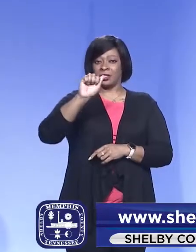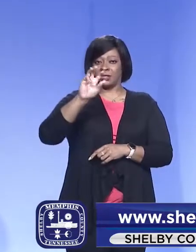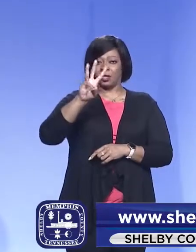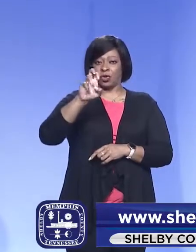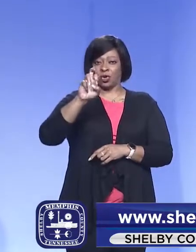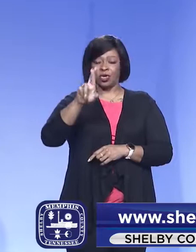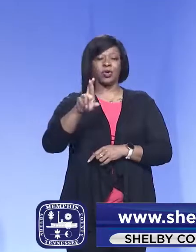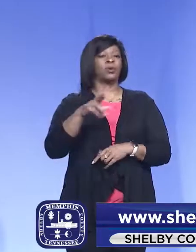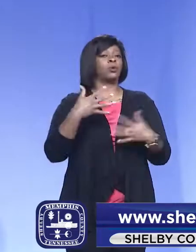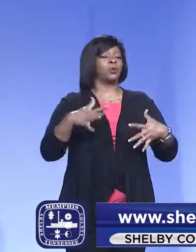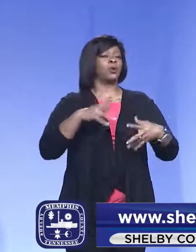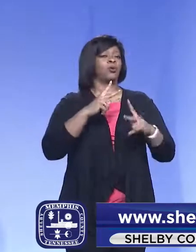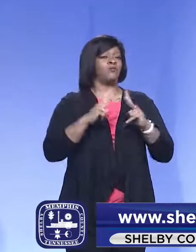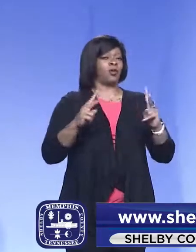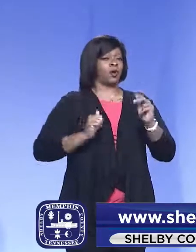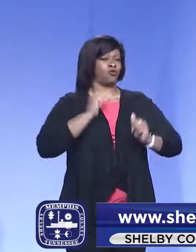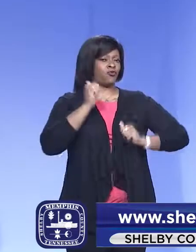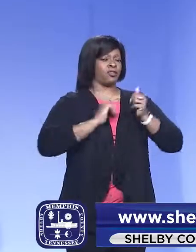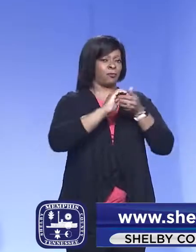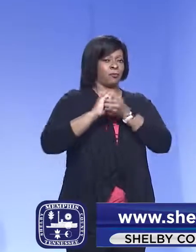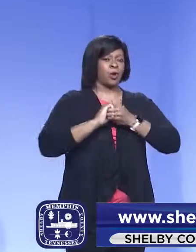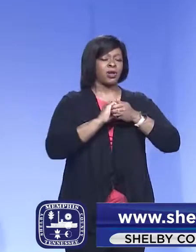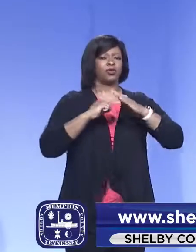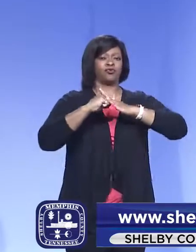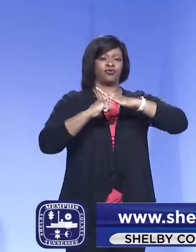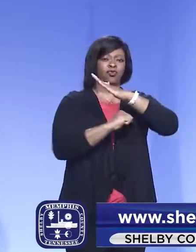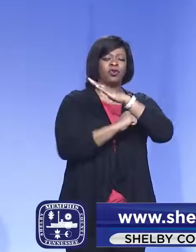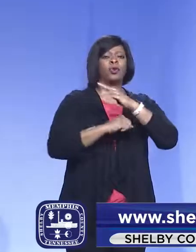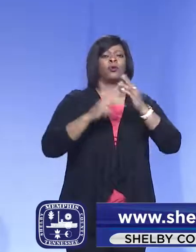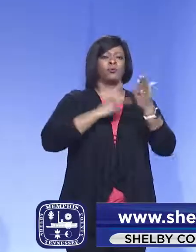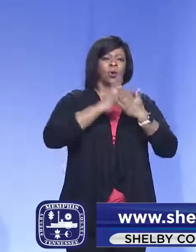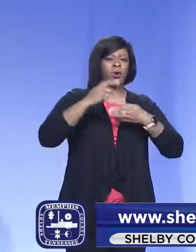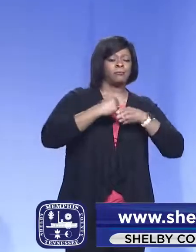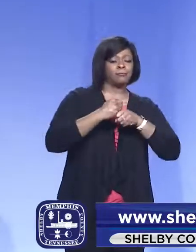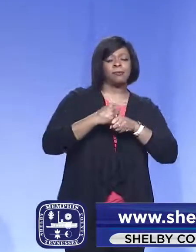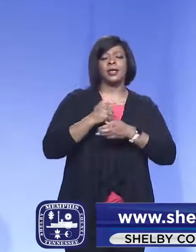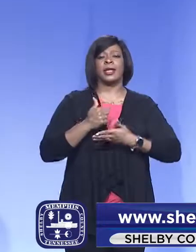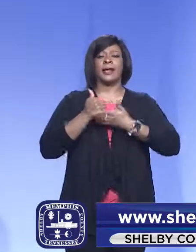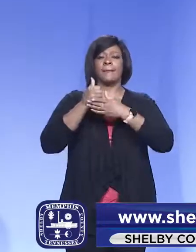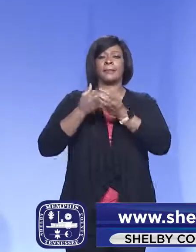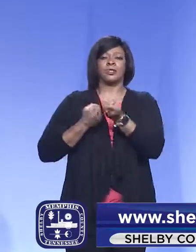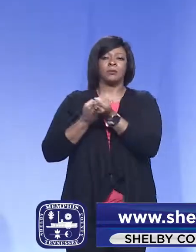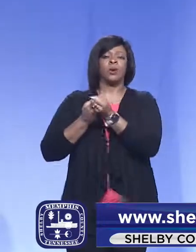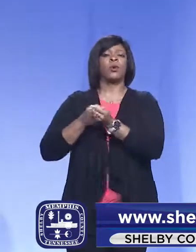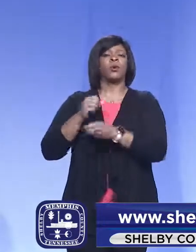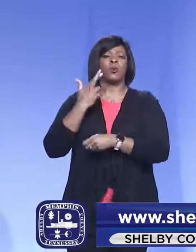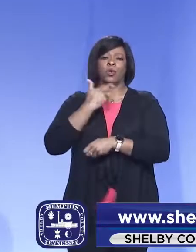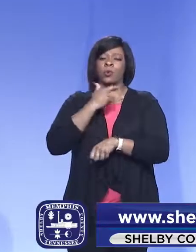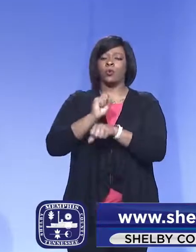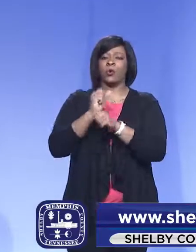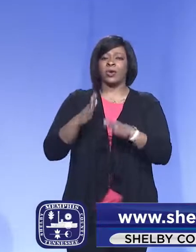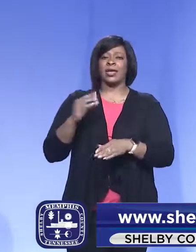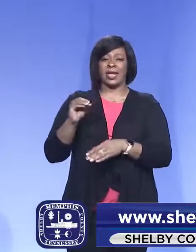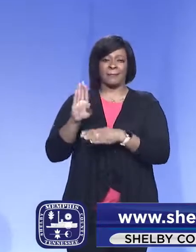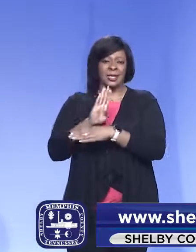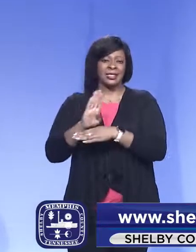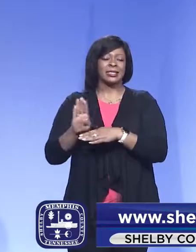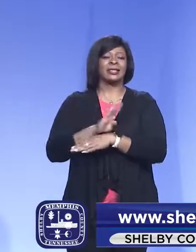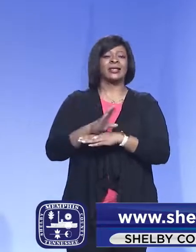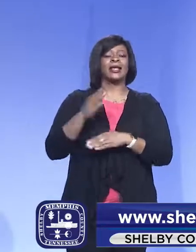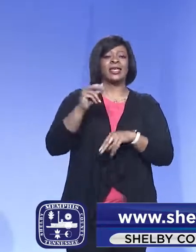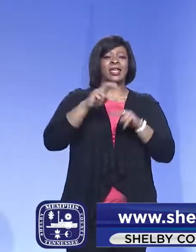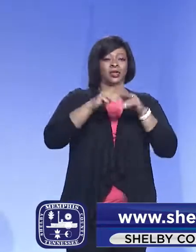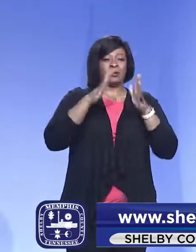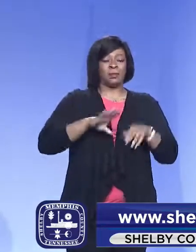really aggressive partner in structuring a program that could help restaurant industry and restaurant workers. And in addition to that, Chairman